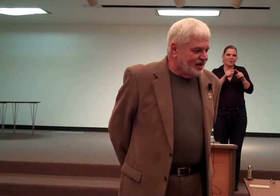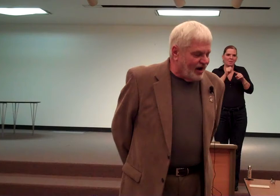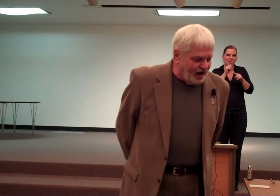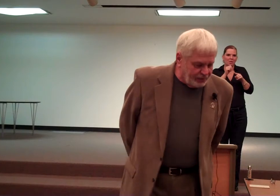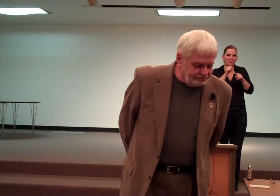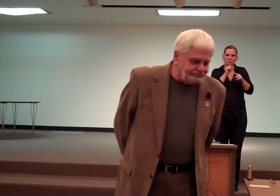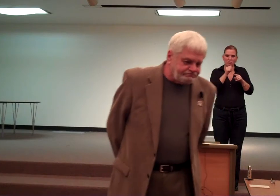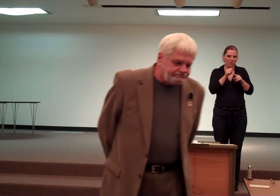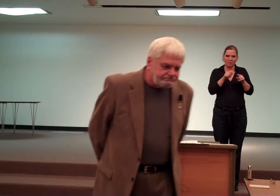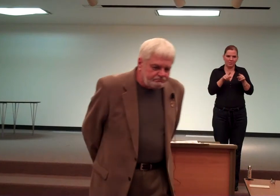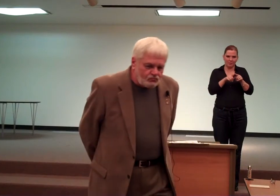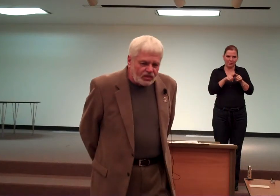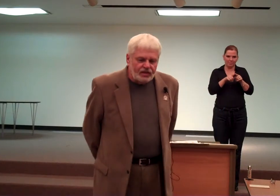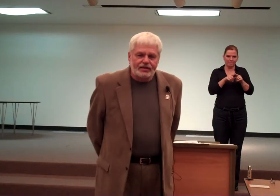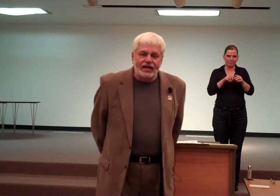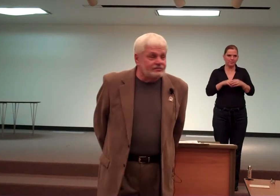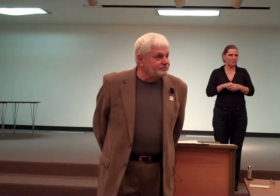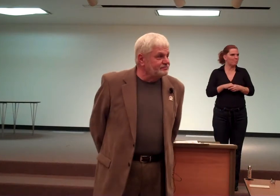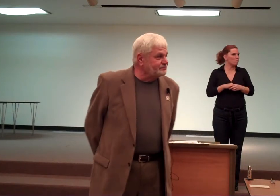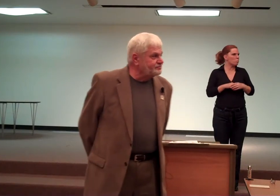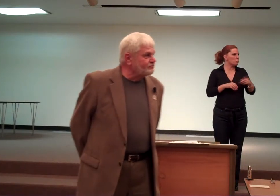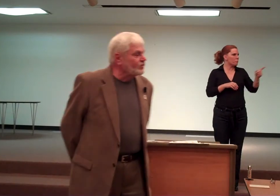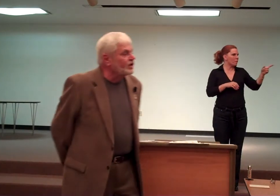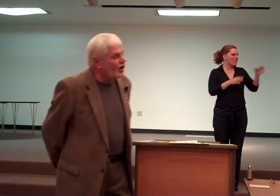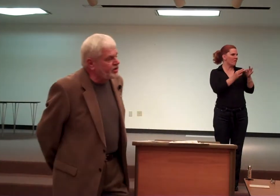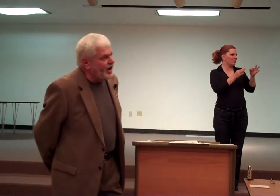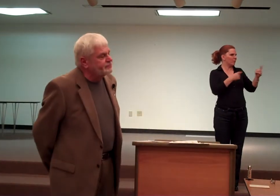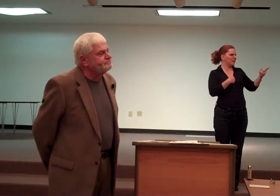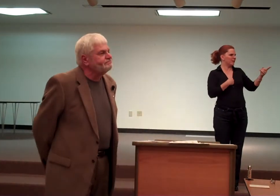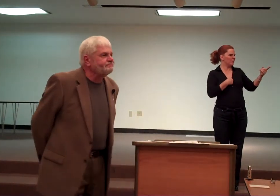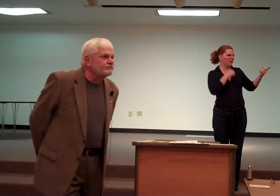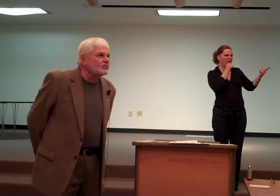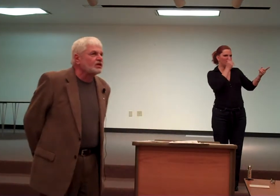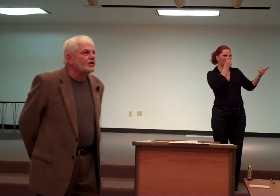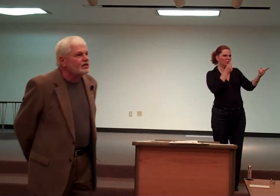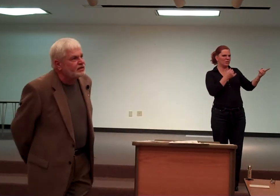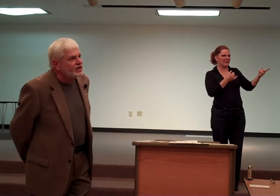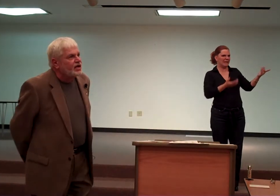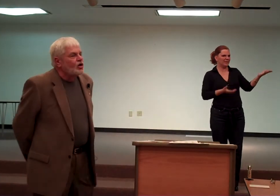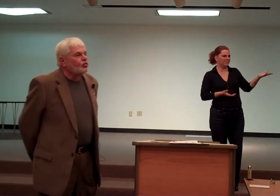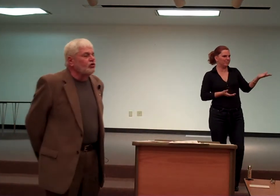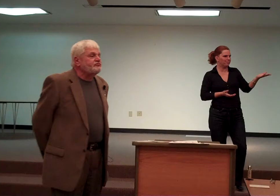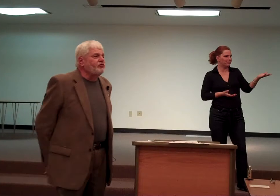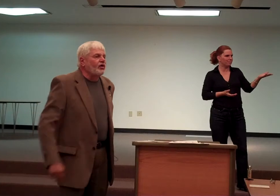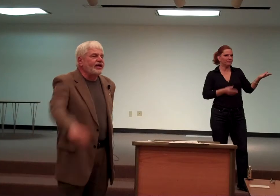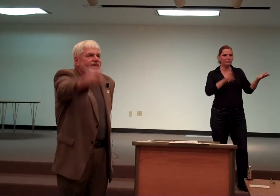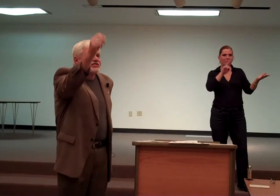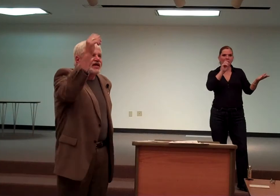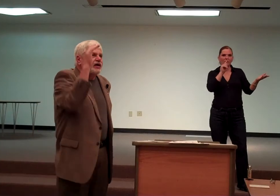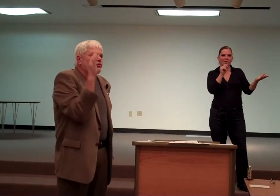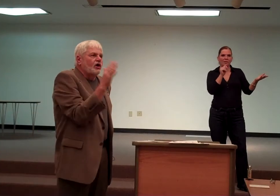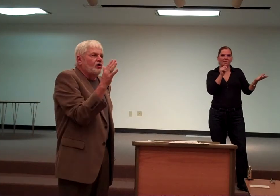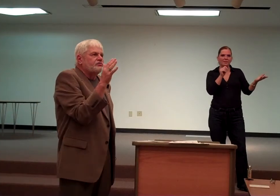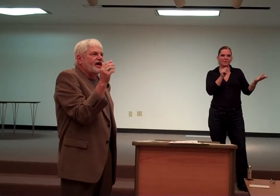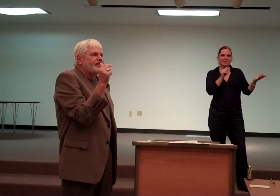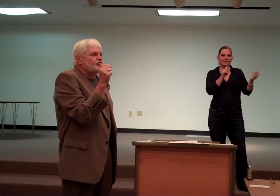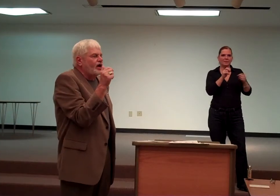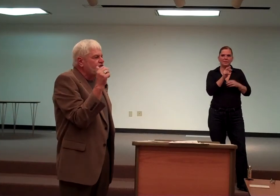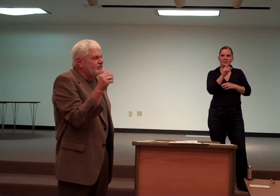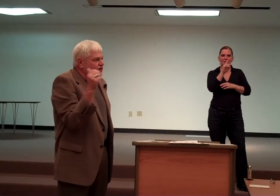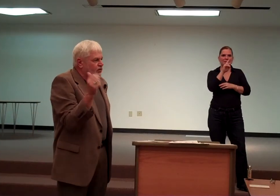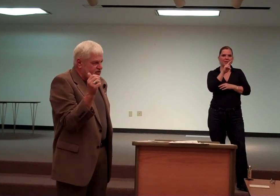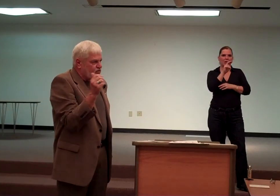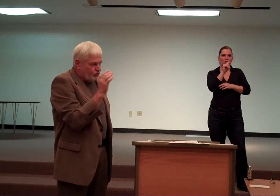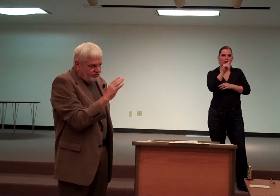apologize. Well, explain it to me. Okay. Route 40 is a road that